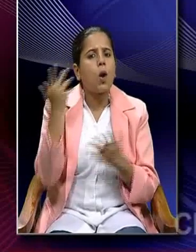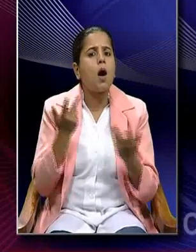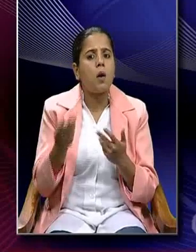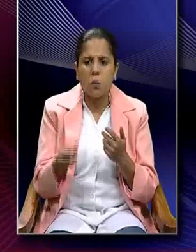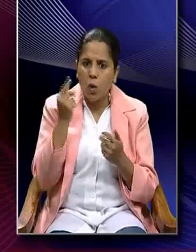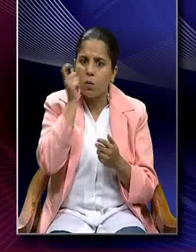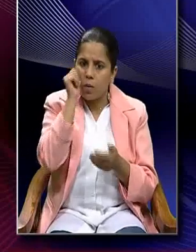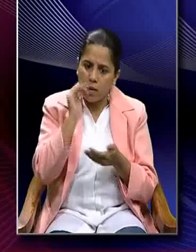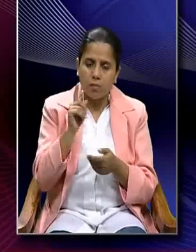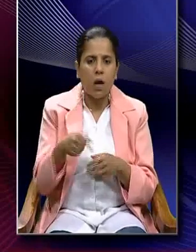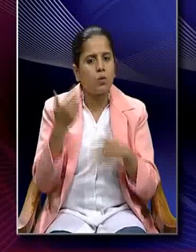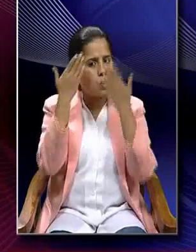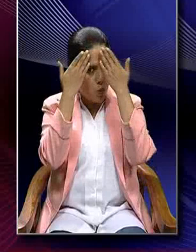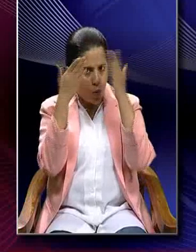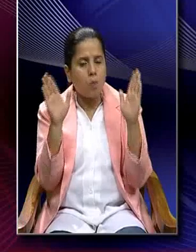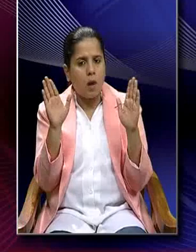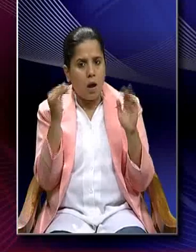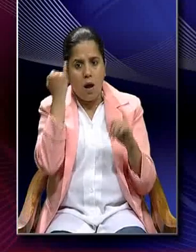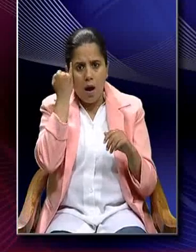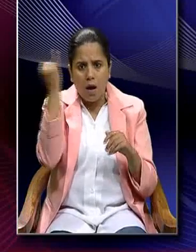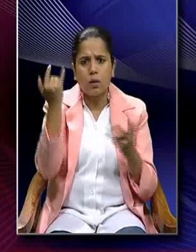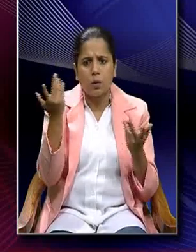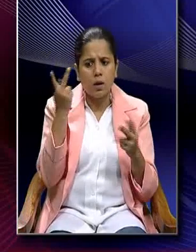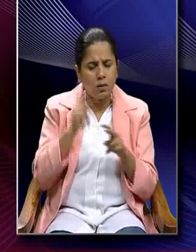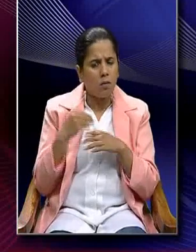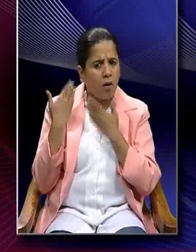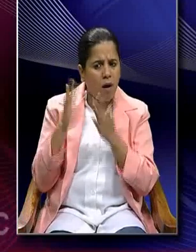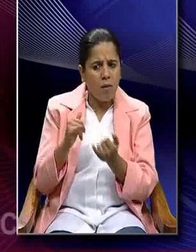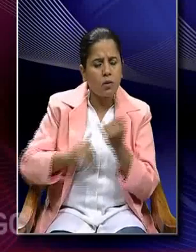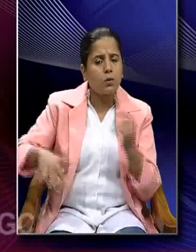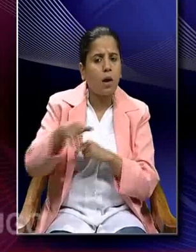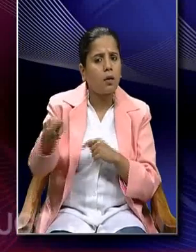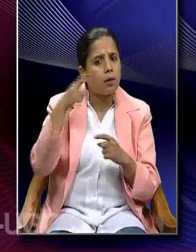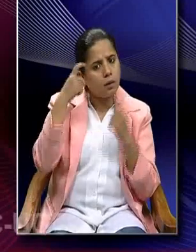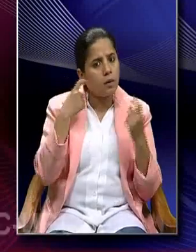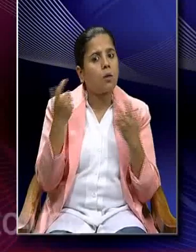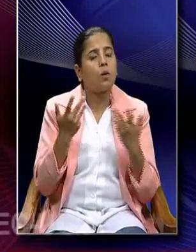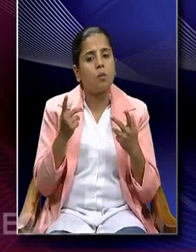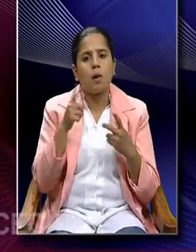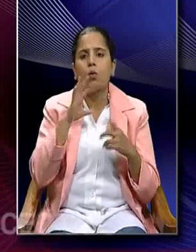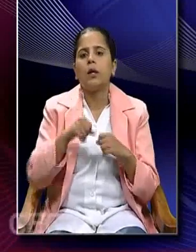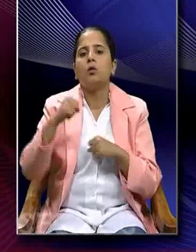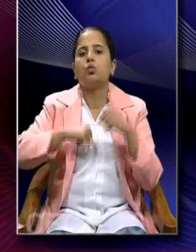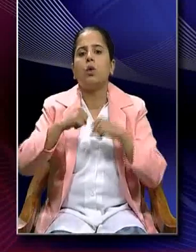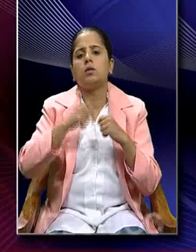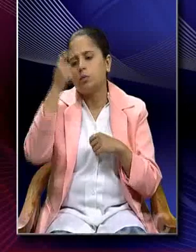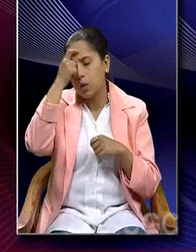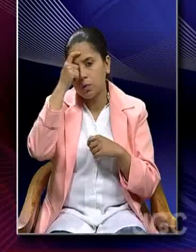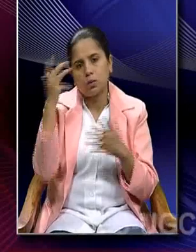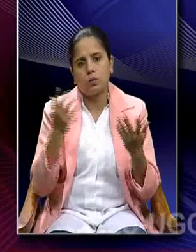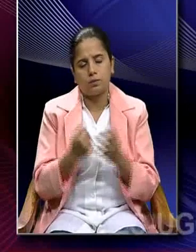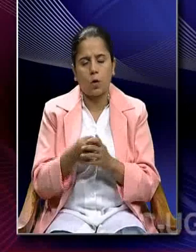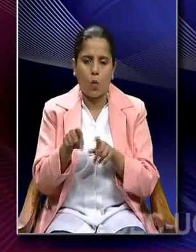to open up not just the ideas which exist in society, but also the structural issues.